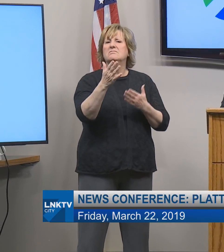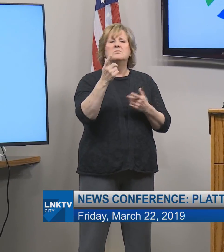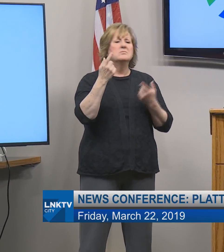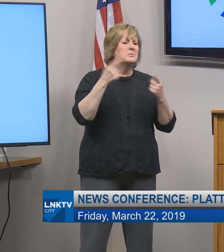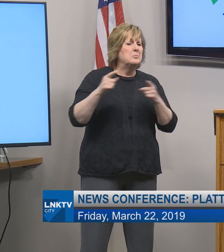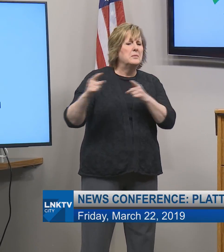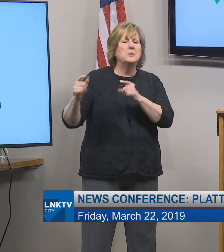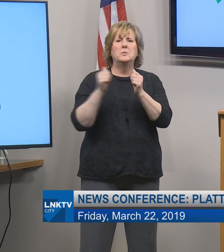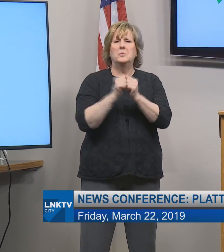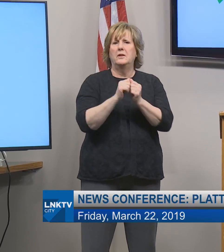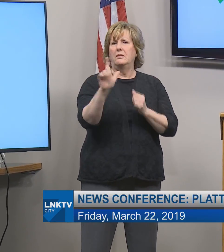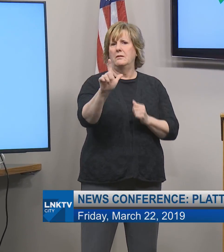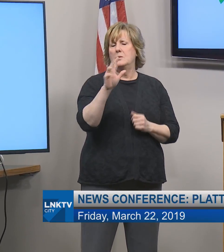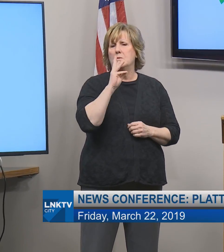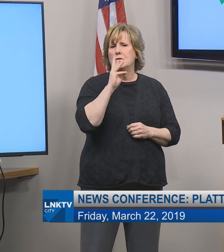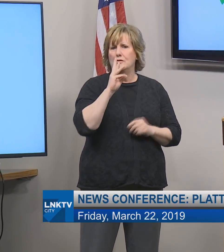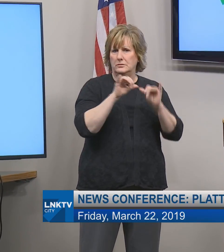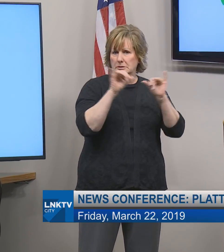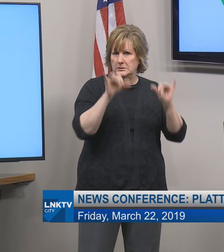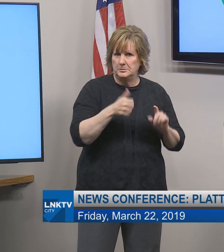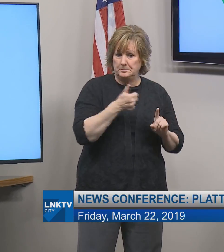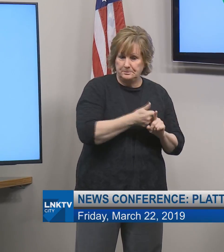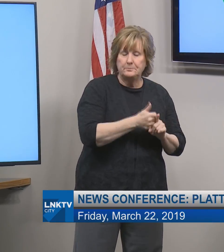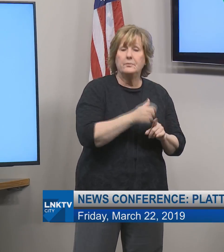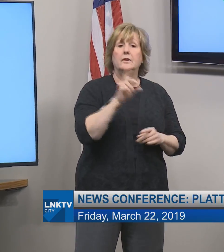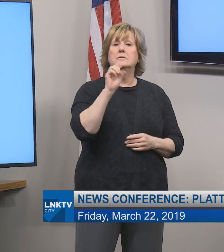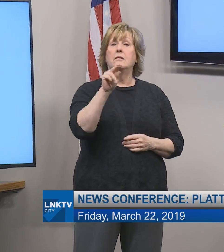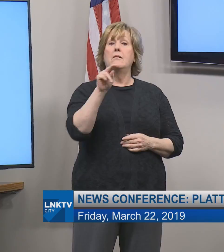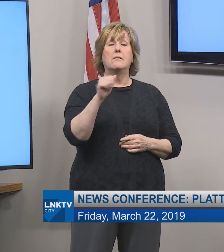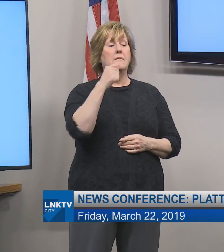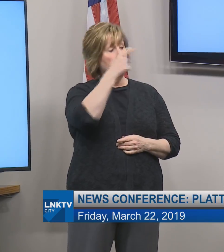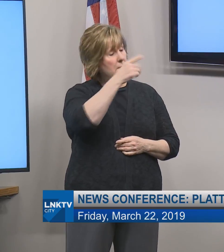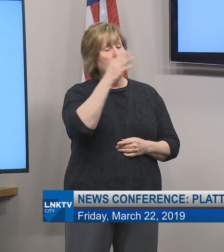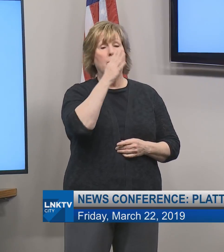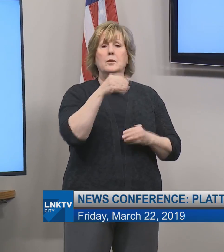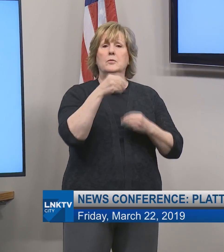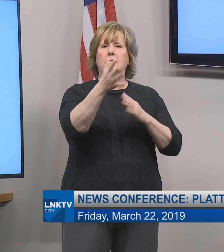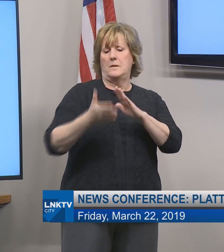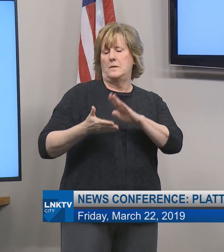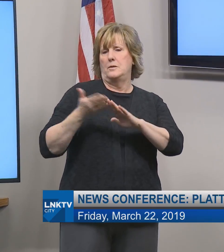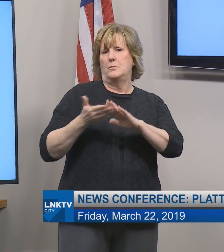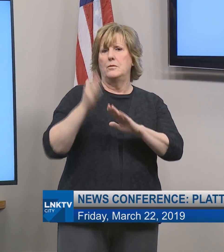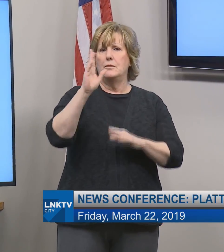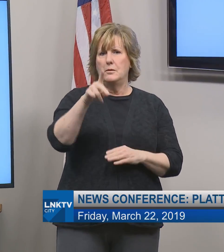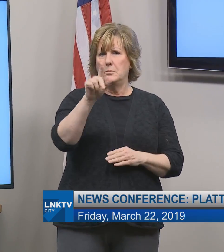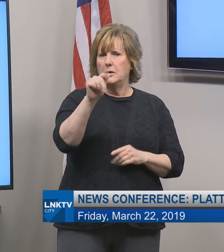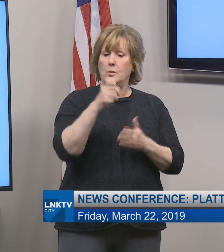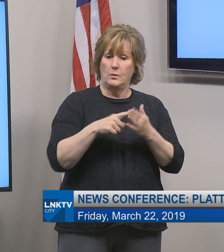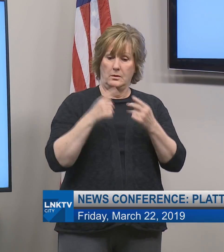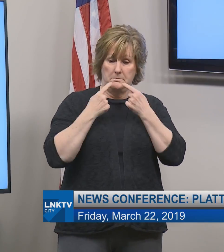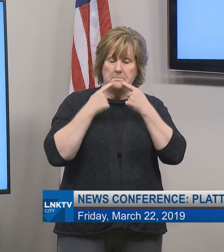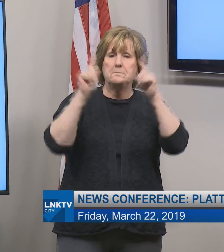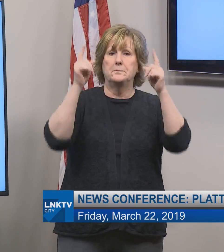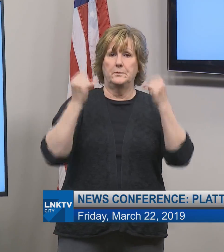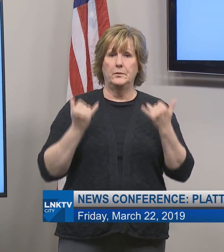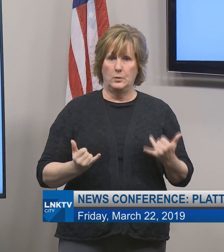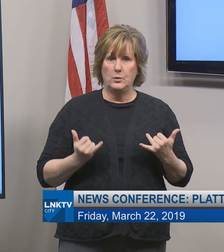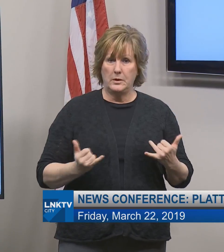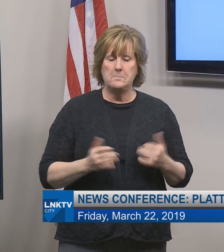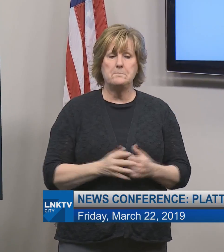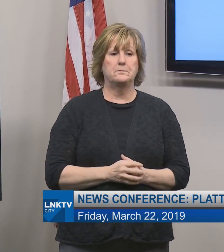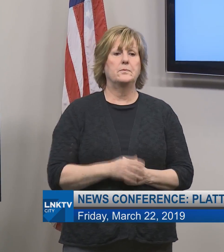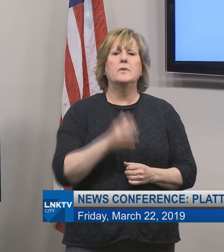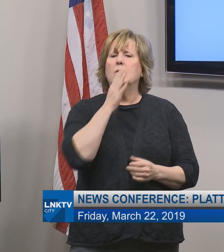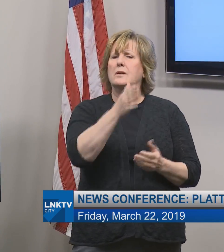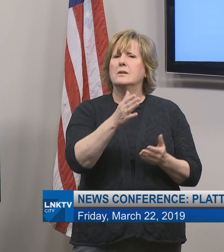what's going on with the Lincoln Water System. Donna will provide an operational update of what we accomplished today. We'll